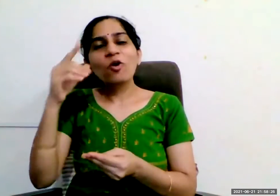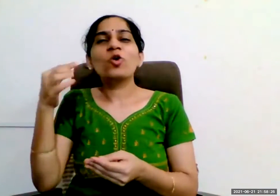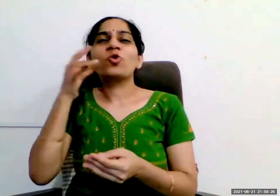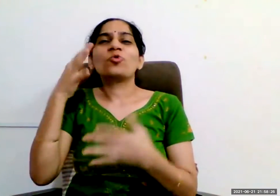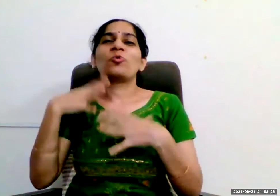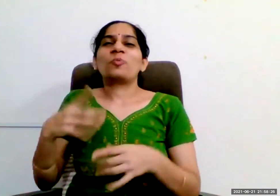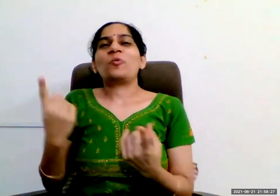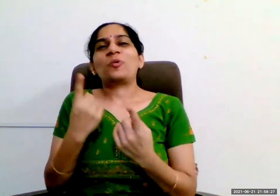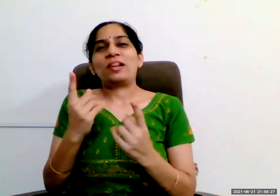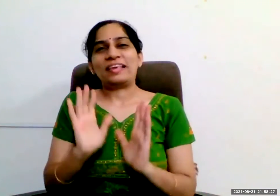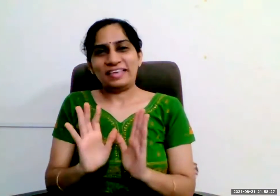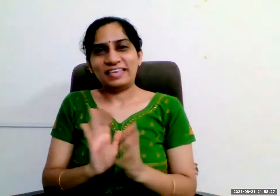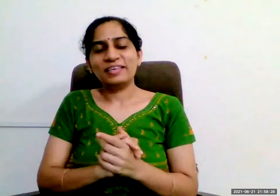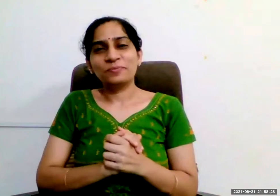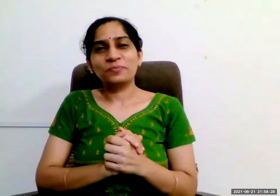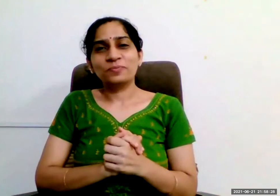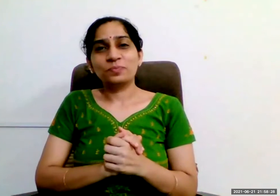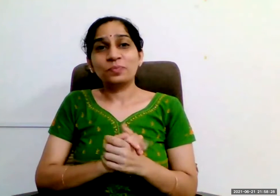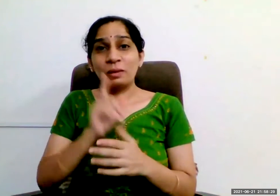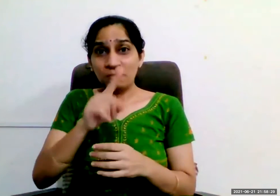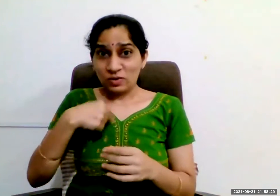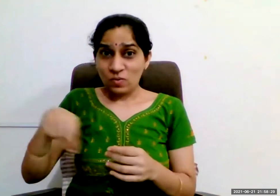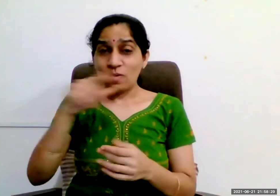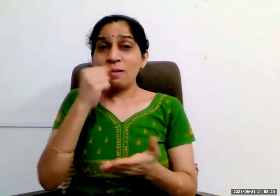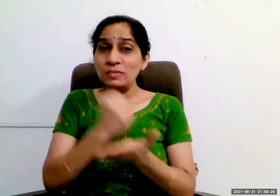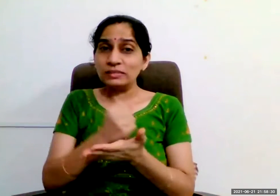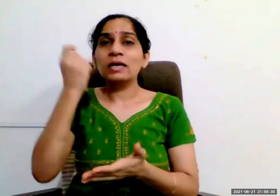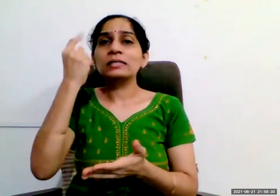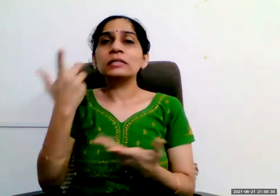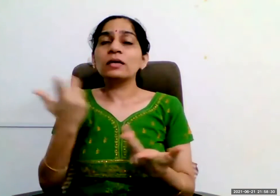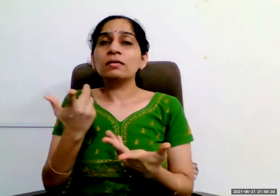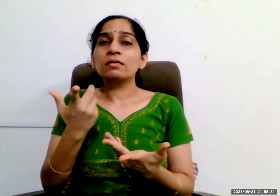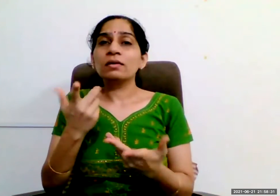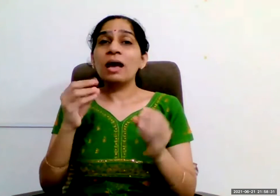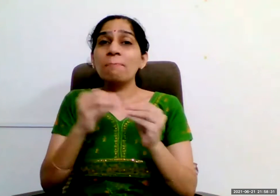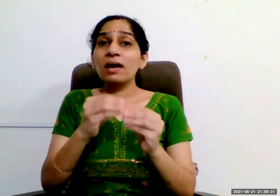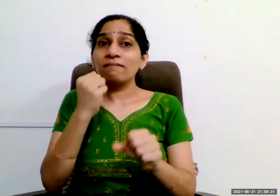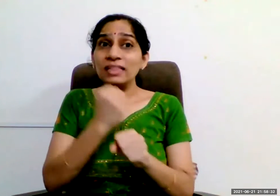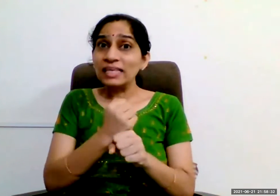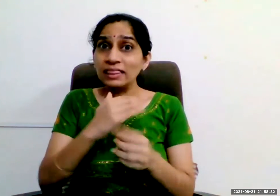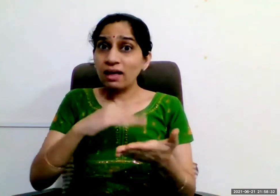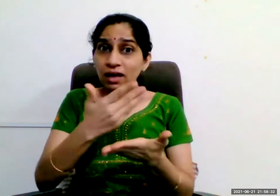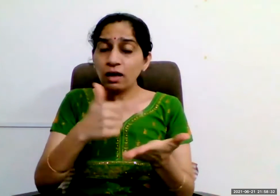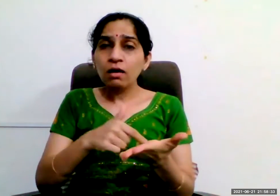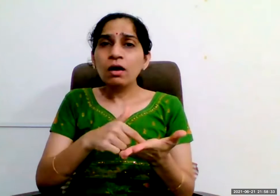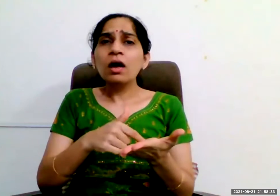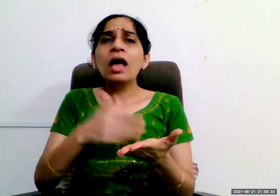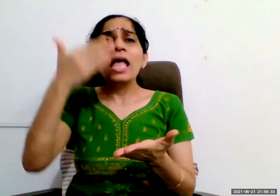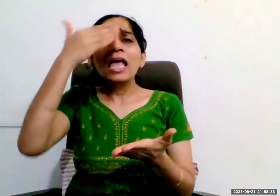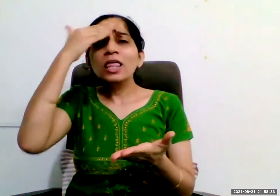understand here is, which many people do not know, that Bhagavad Gita is not a book of Hindus. Many people